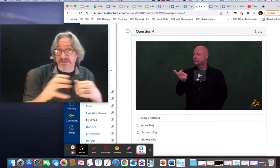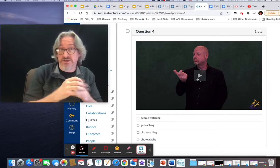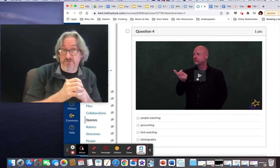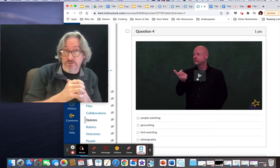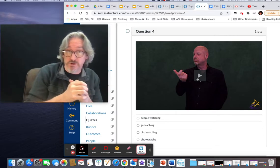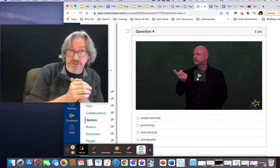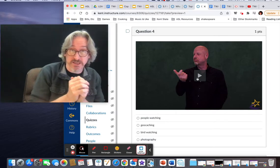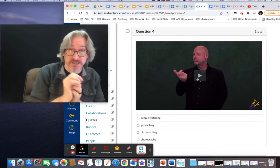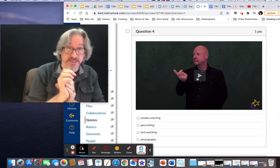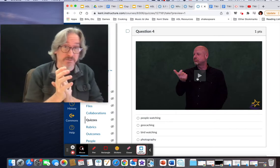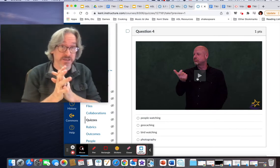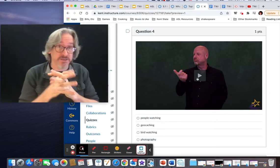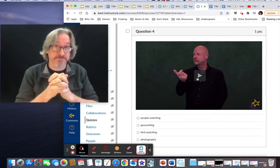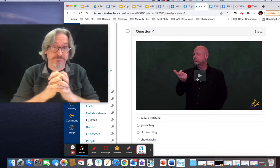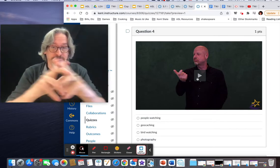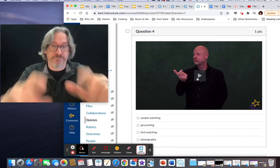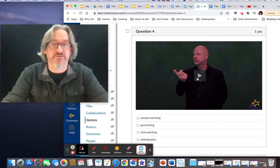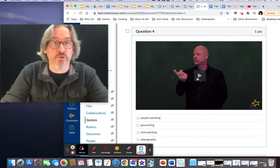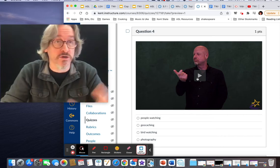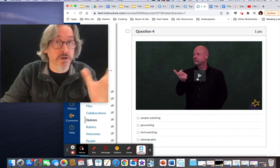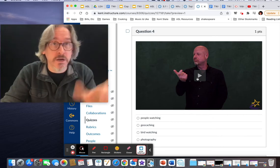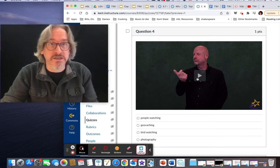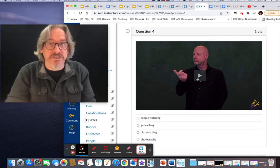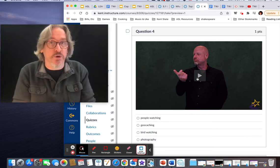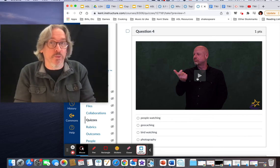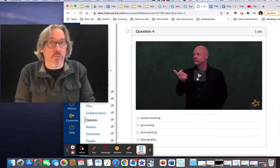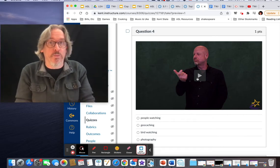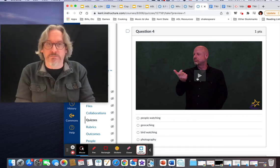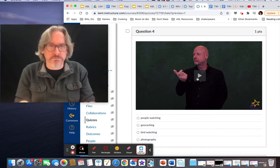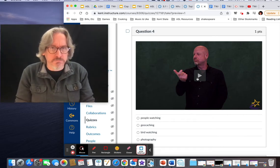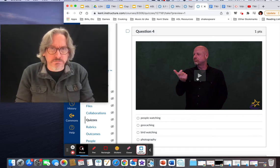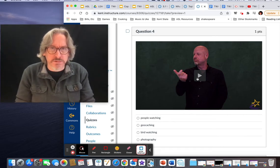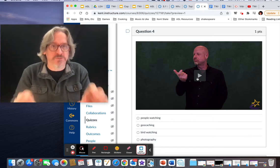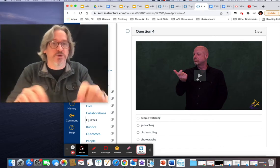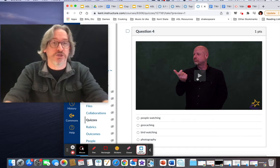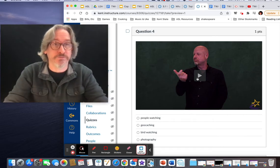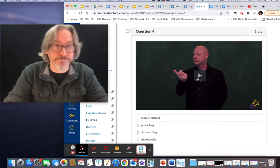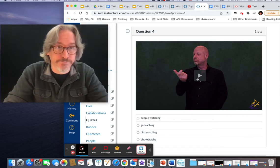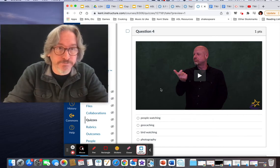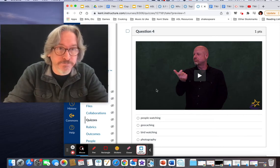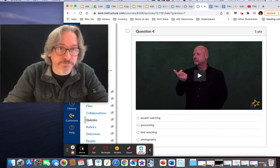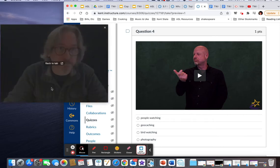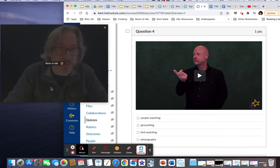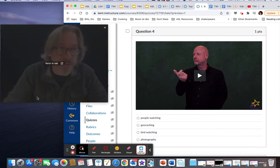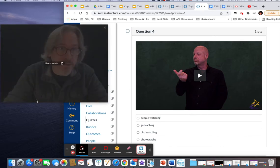advice for approaching these assignments for 6.2.